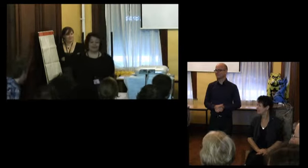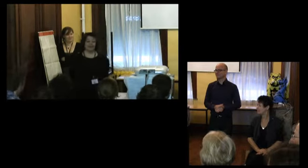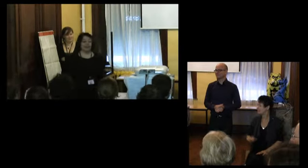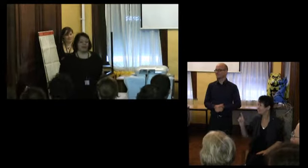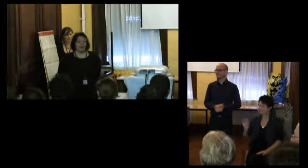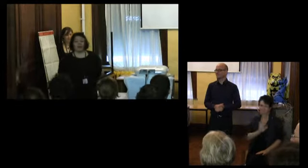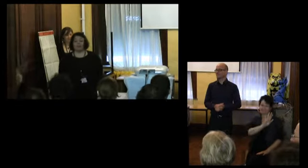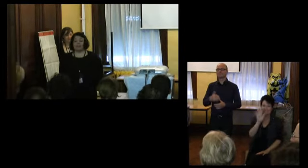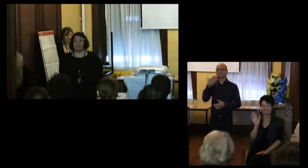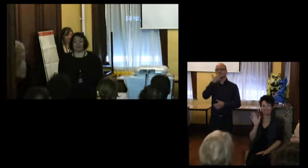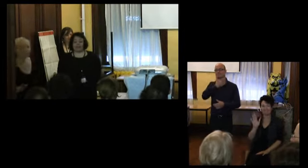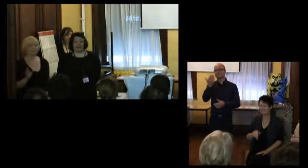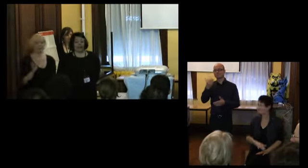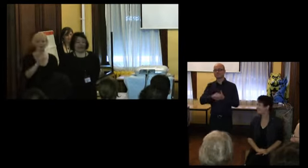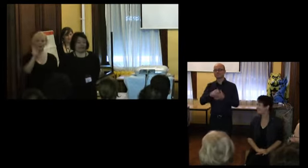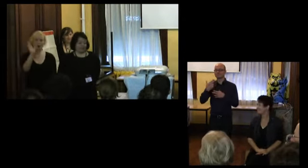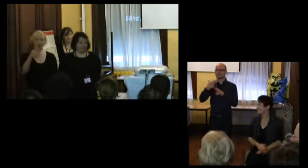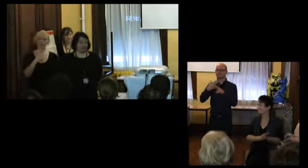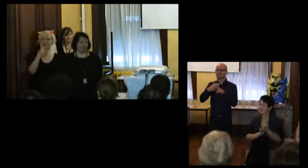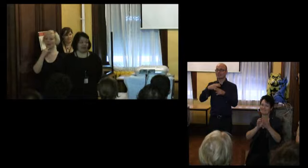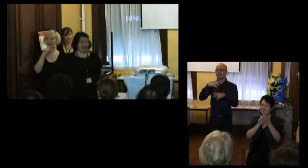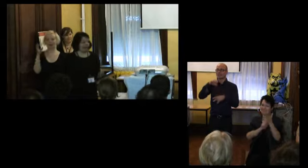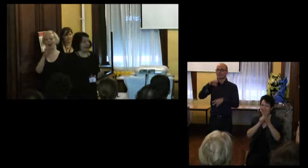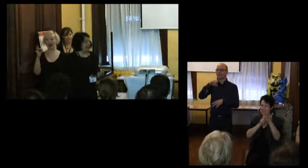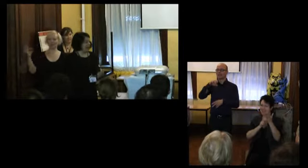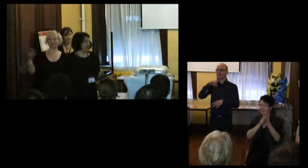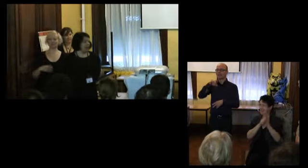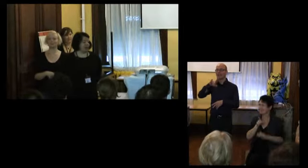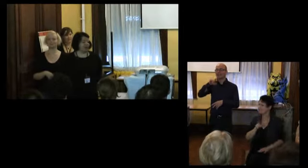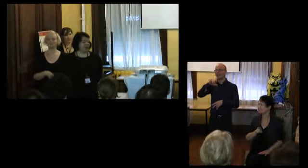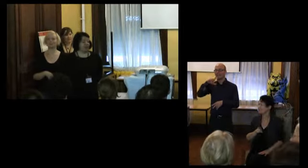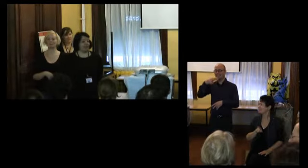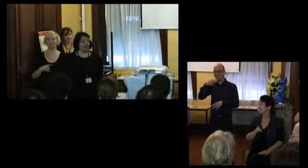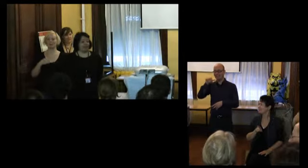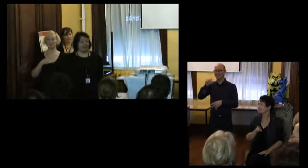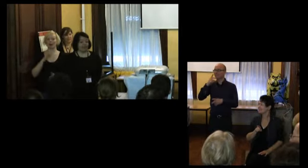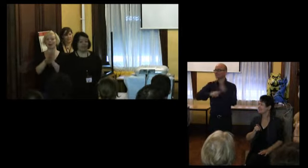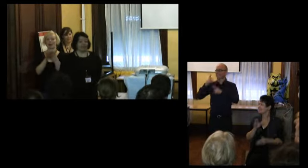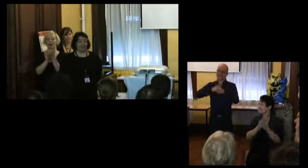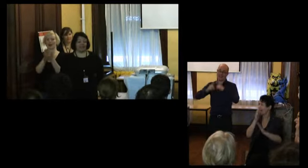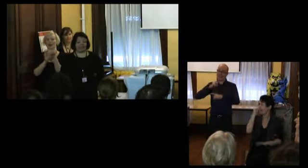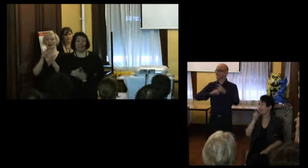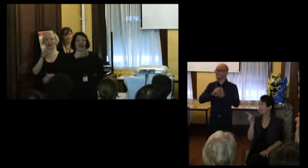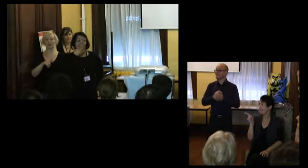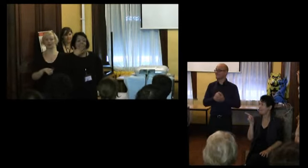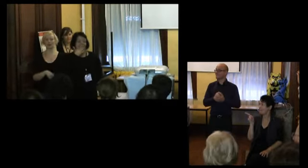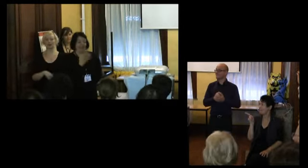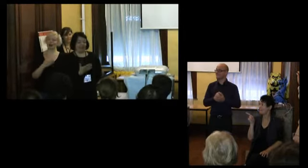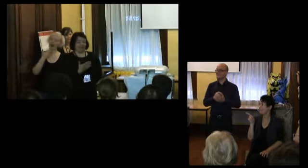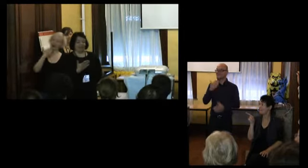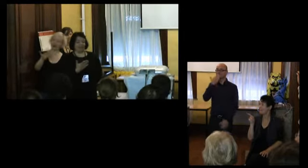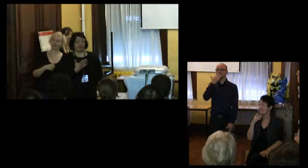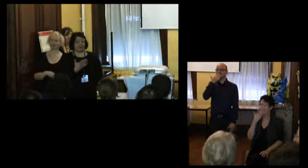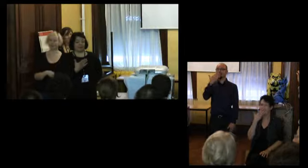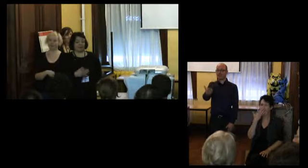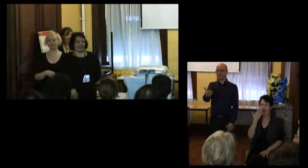Hello, my name is Helene, and my sign name is